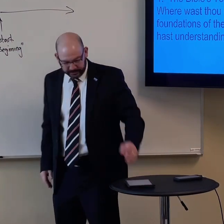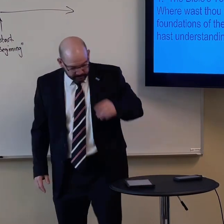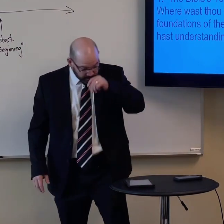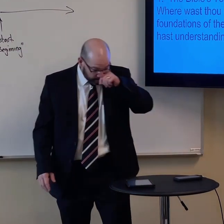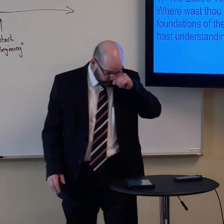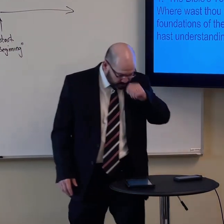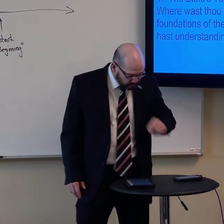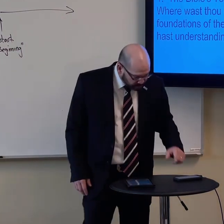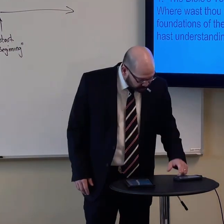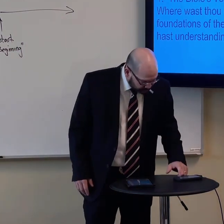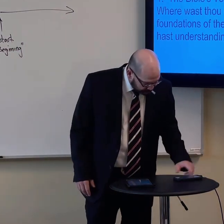the earth.